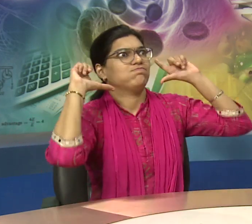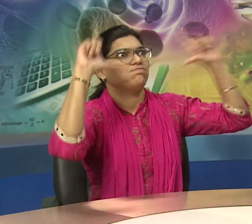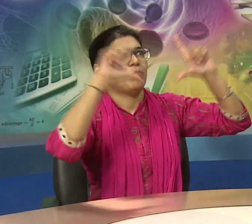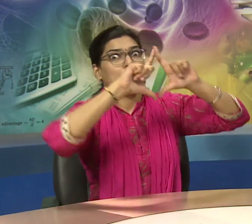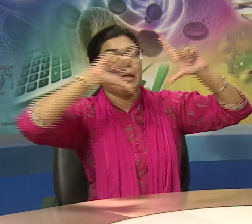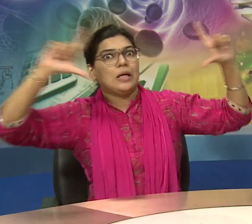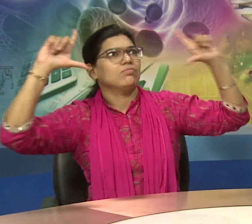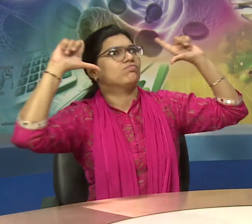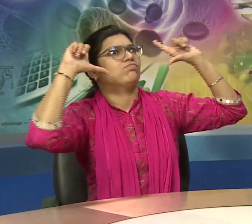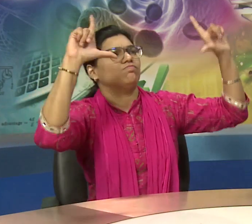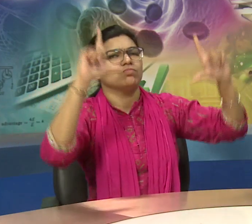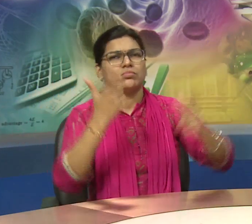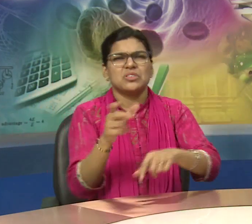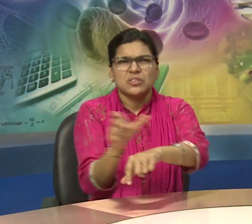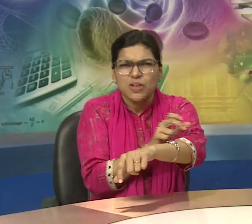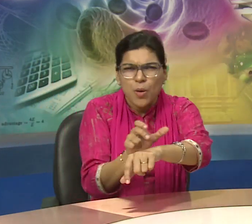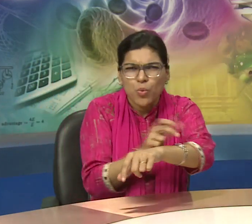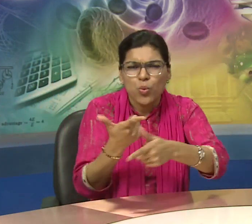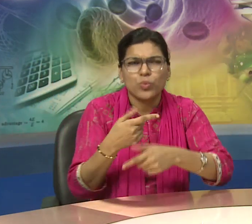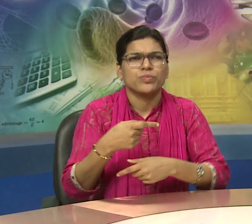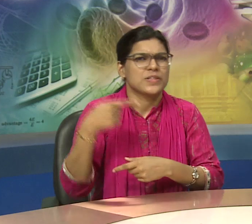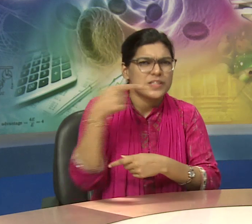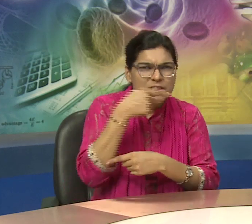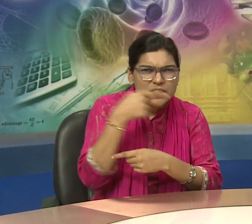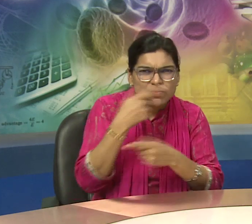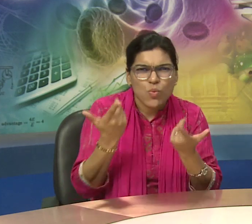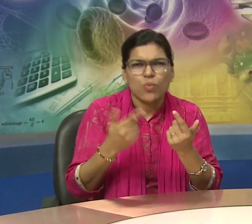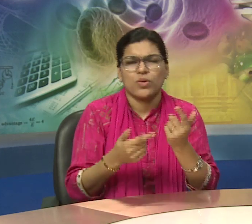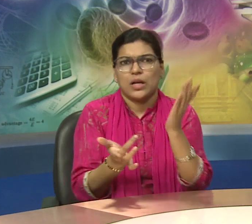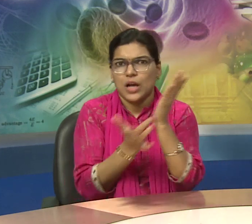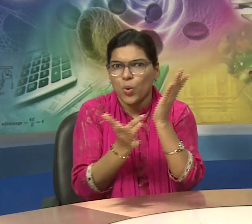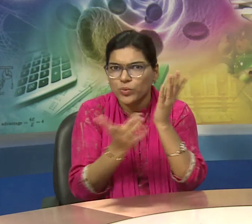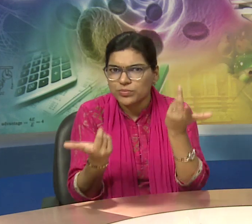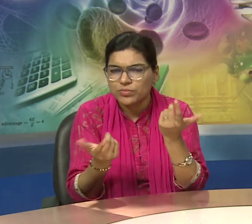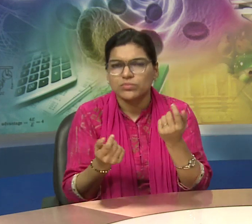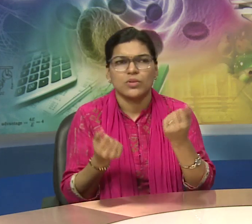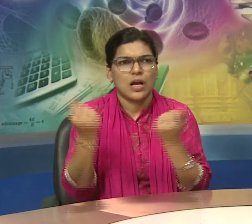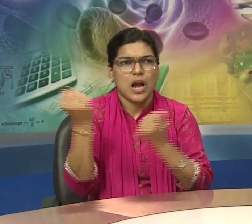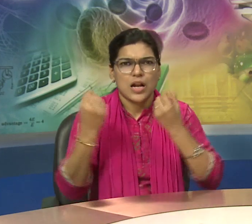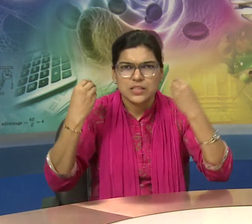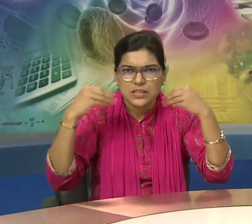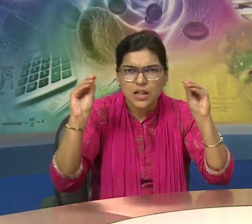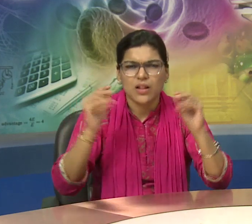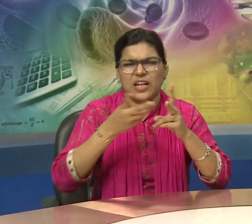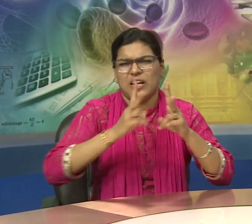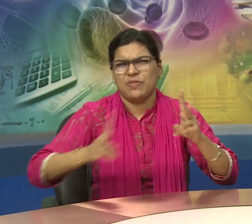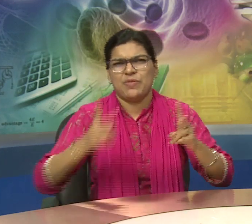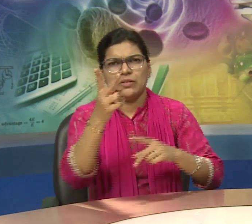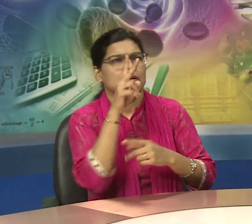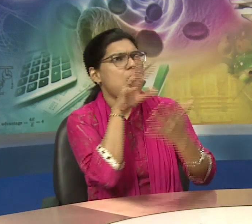big banners, big posters on the roadside, like soap advertising,